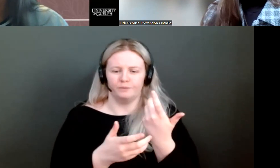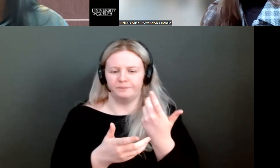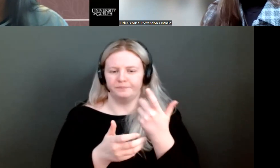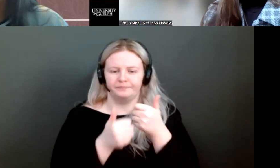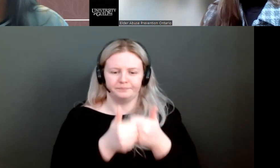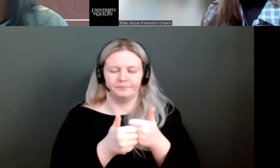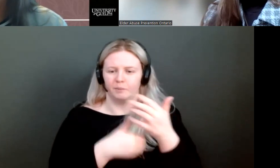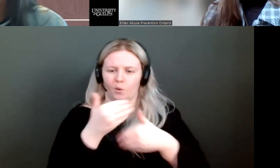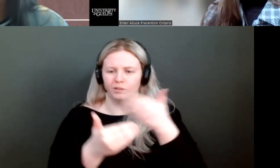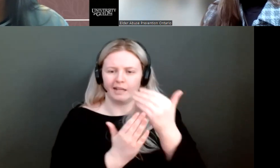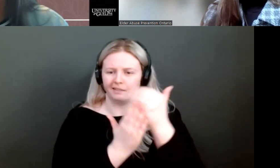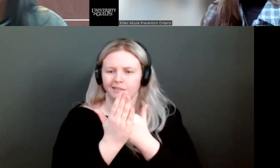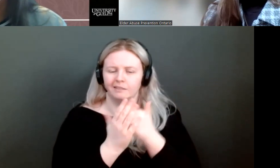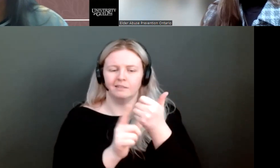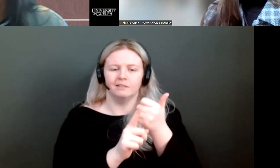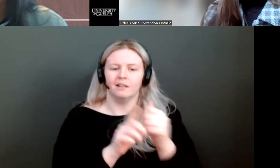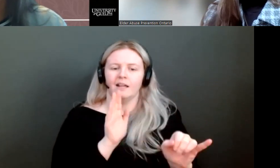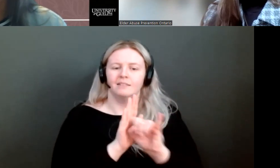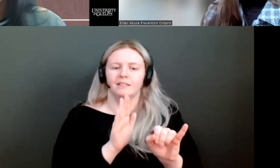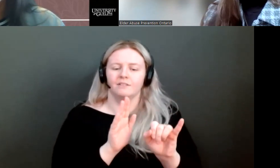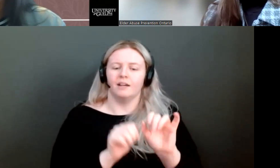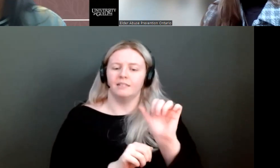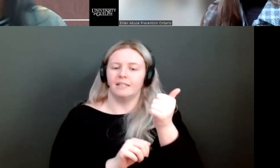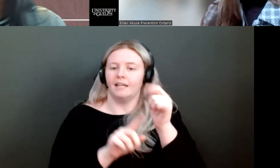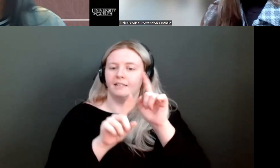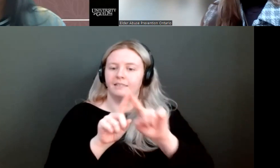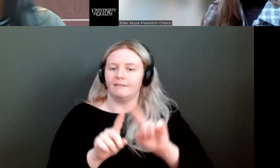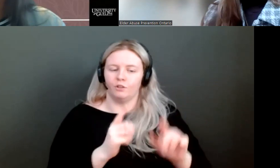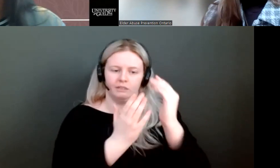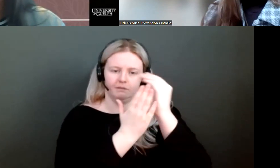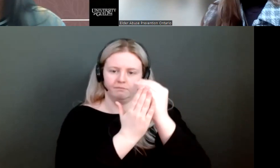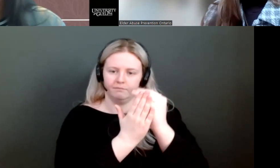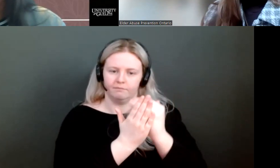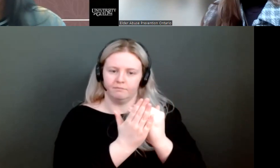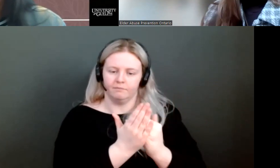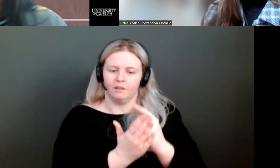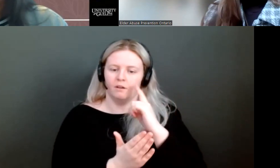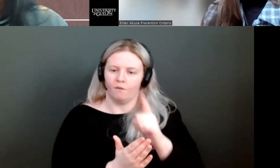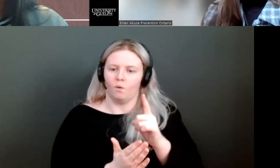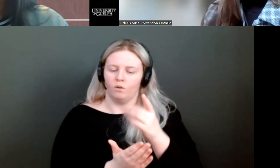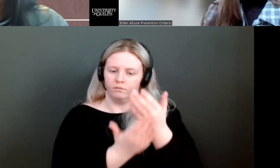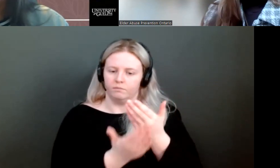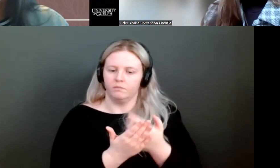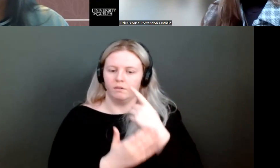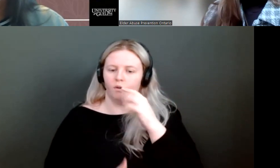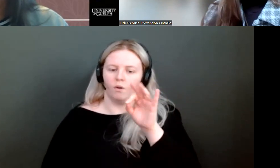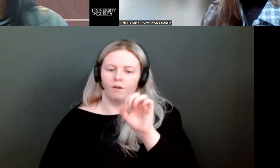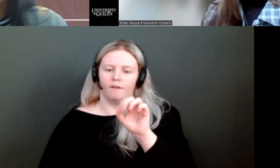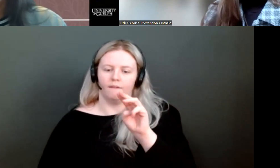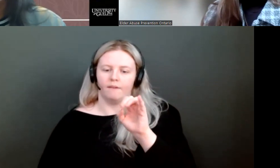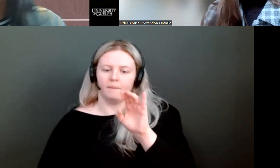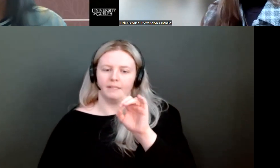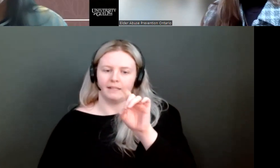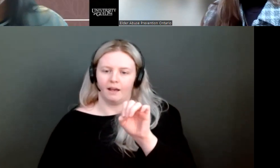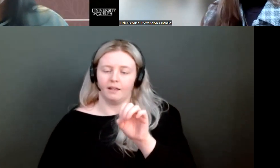identified 10 contexts or indicators that are indicative of femicide. And in the StatsCan report, which